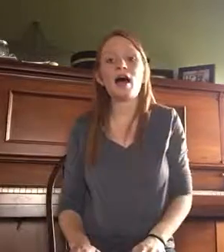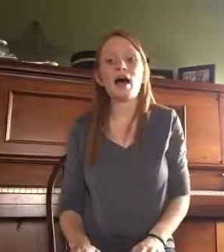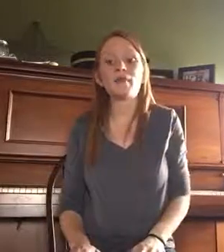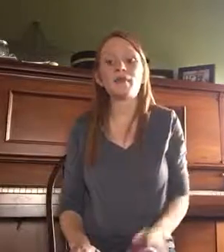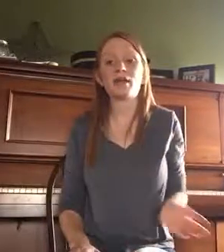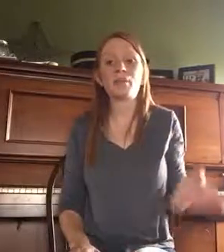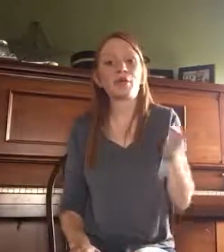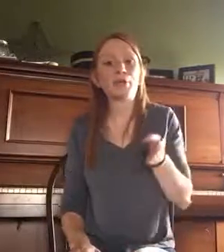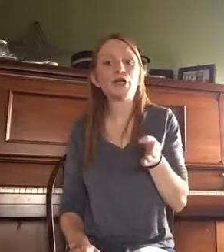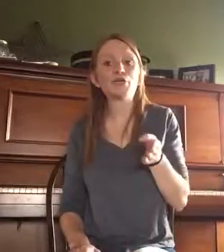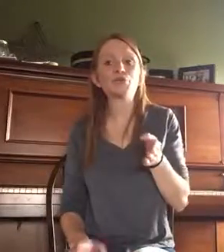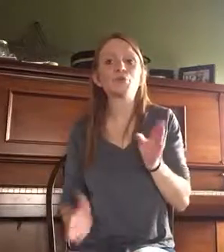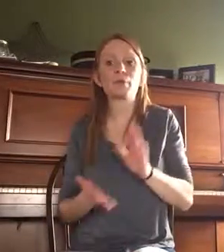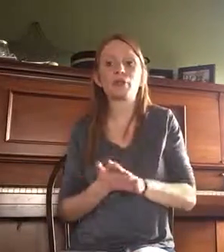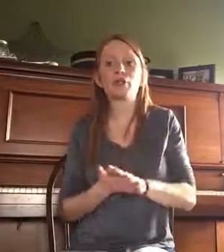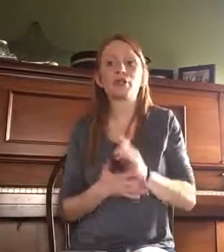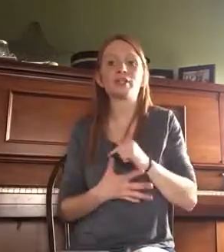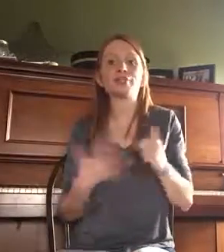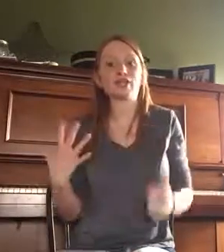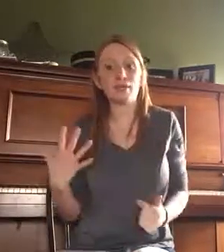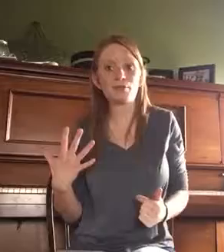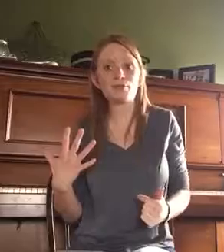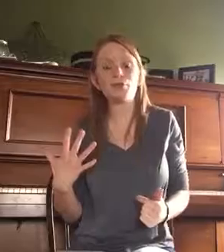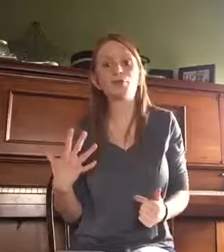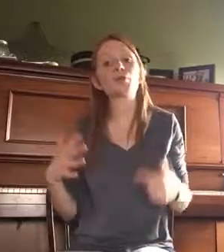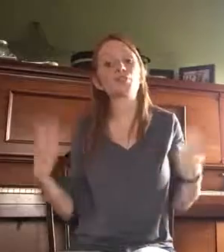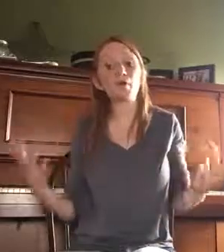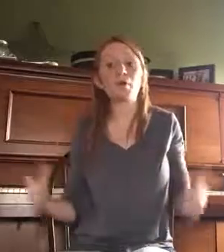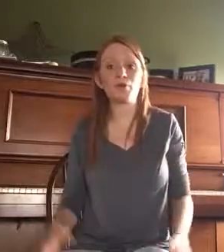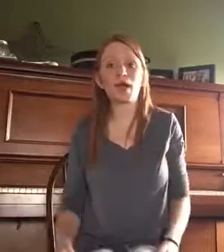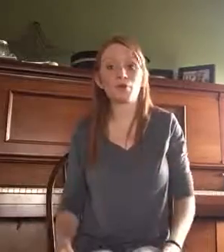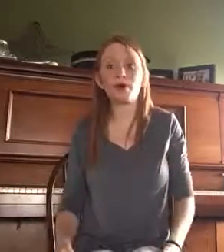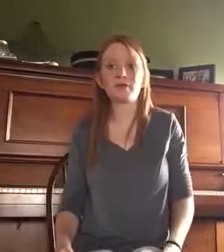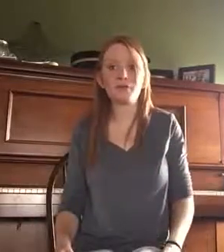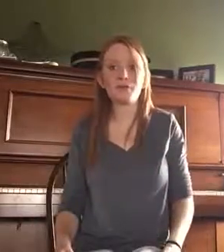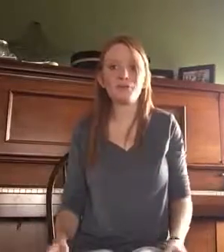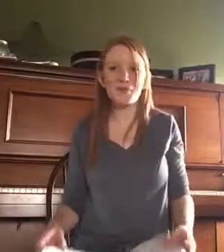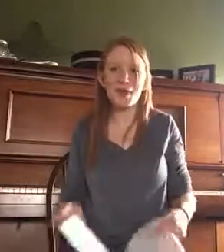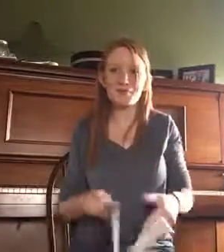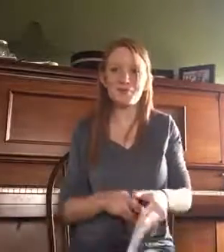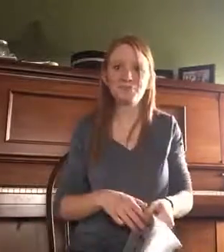and then I'll make a part 2 where we're gonna learn the different types of food, which some of you guys will already know, okay?